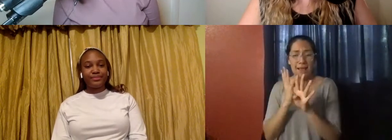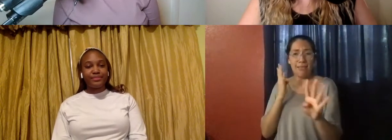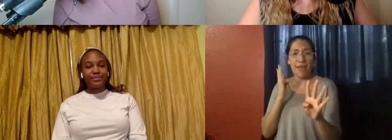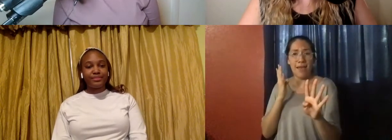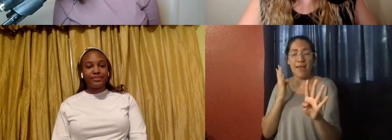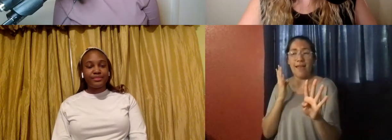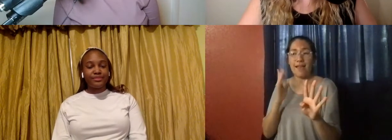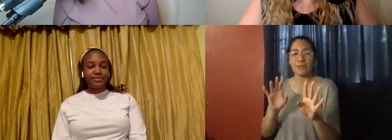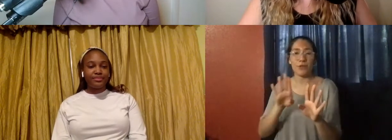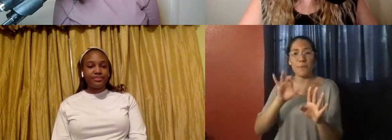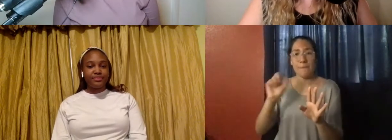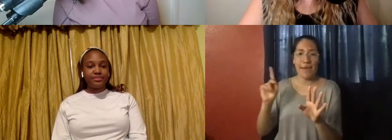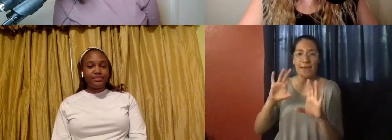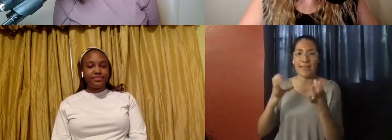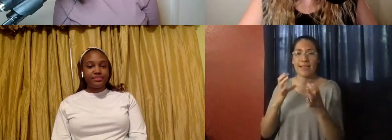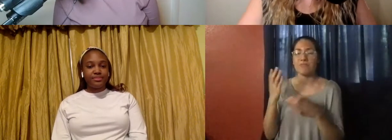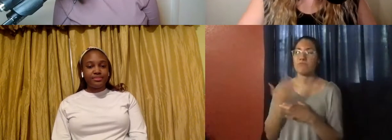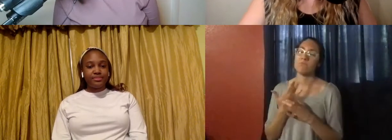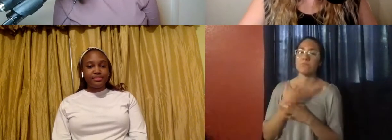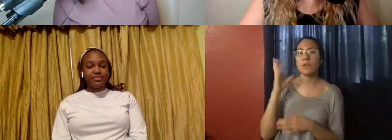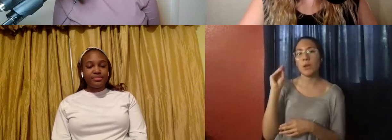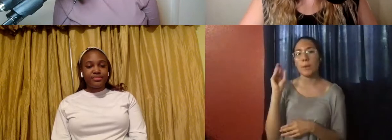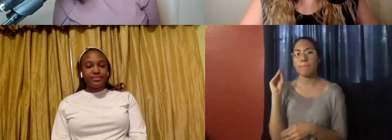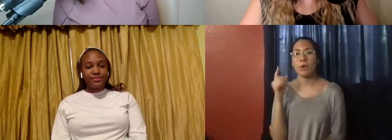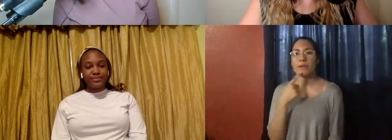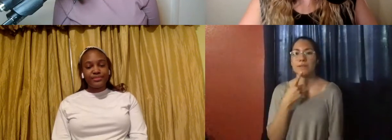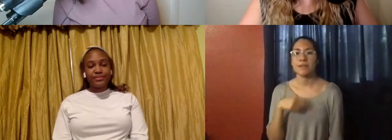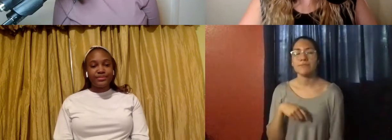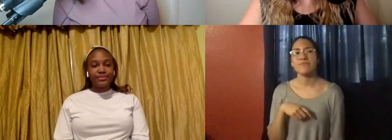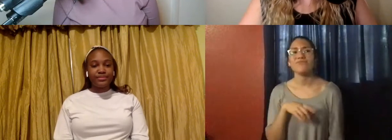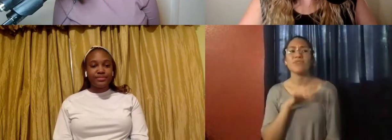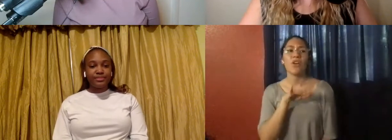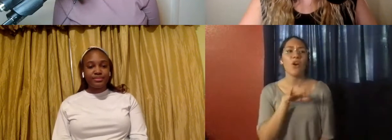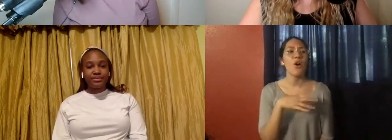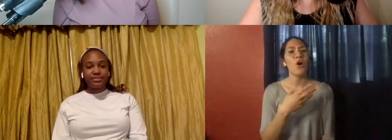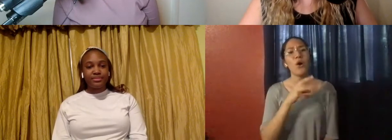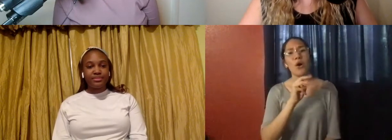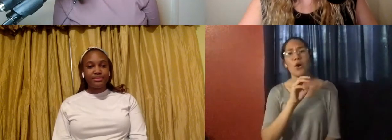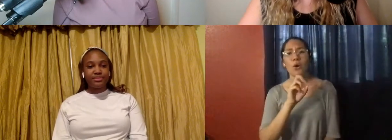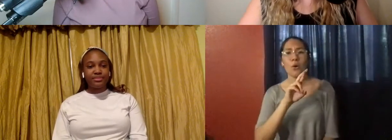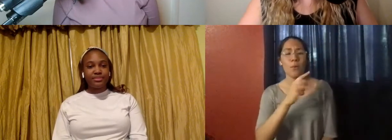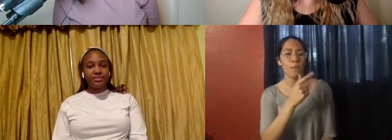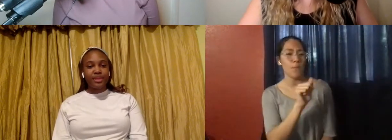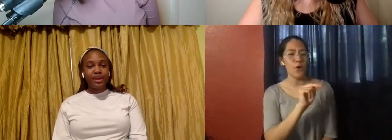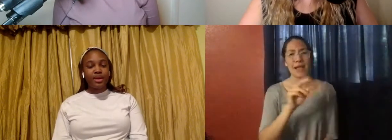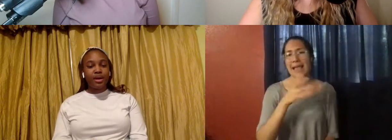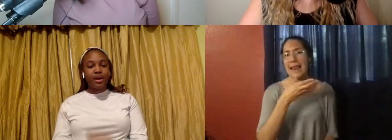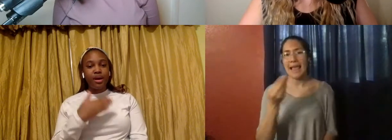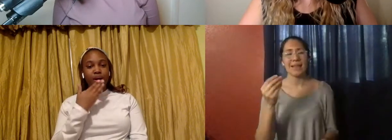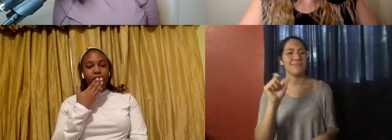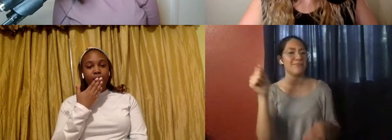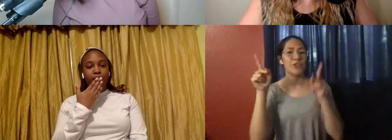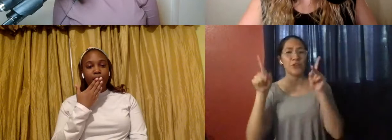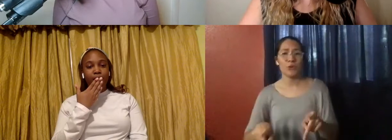annoying boy was like, oh, Morgan and so-and-so should date. They both have really hairy legs. And I was